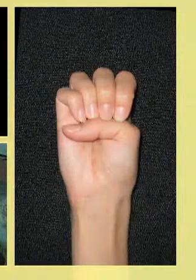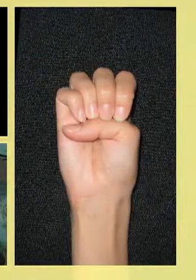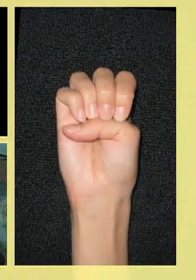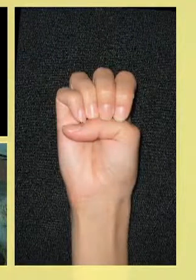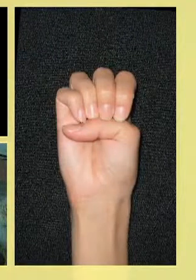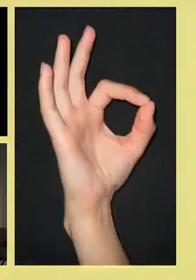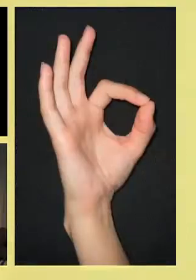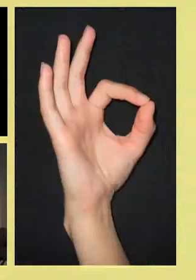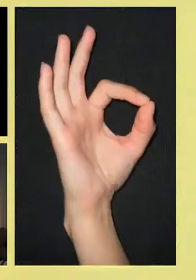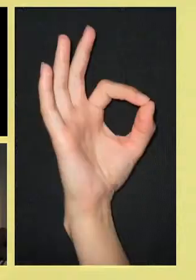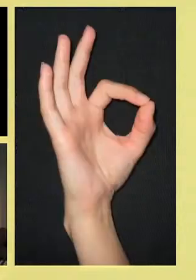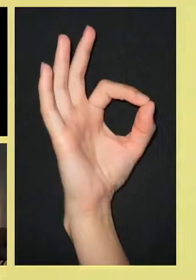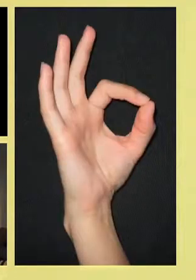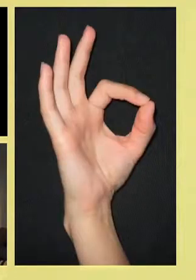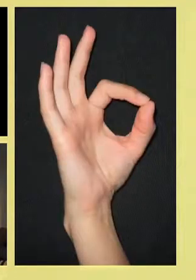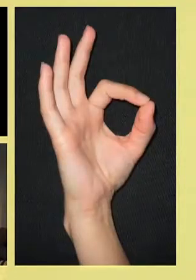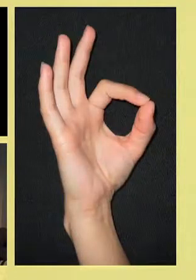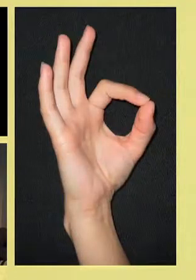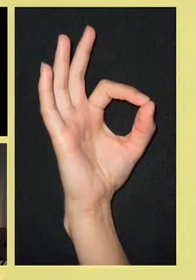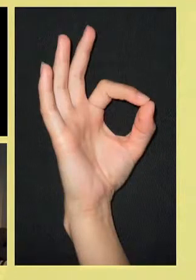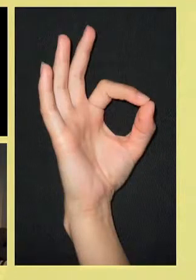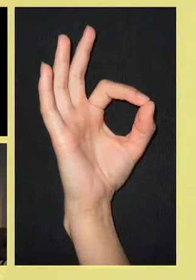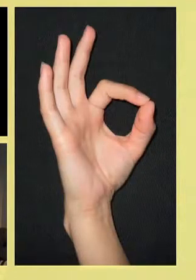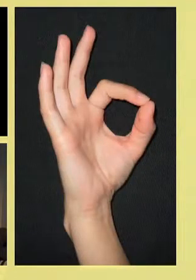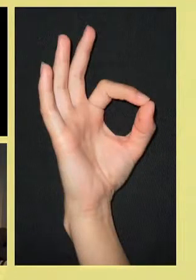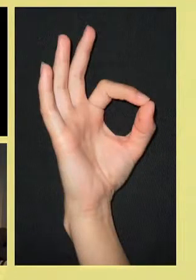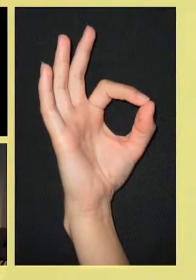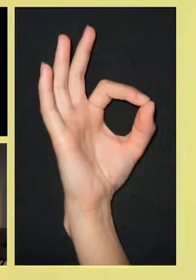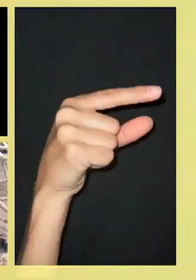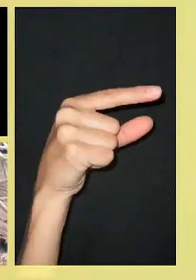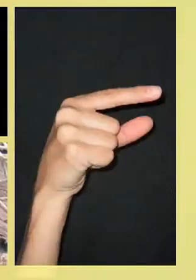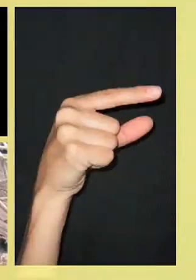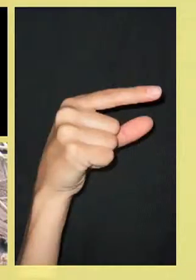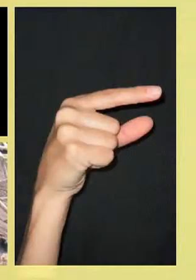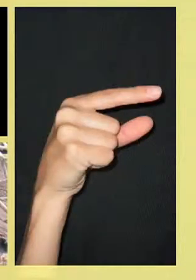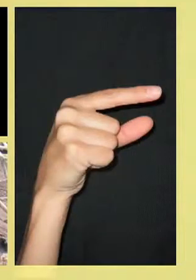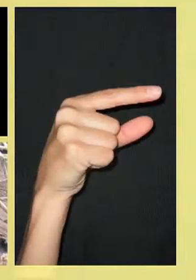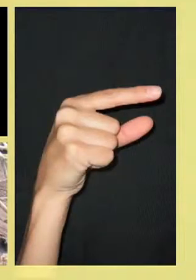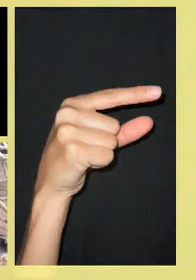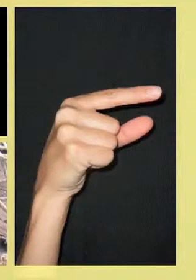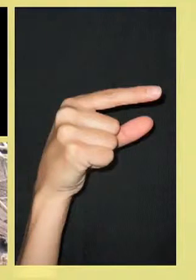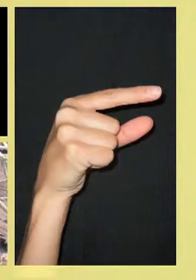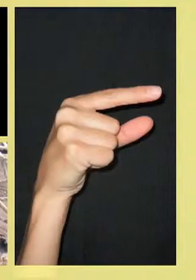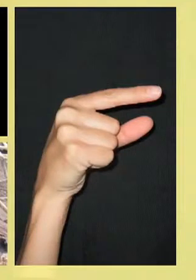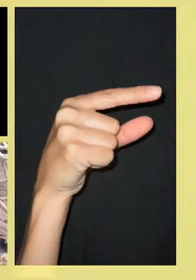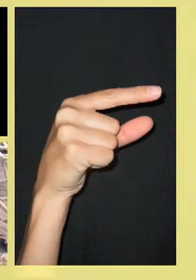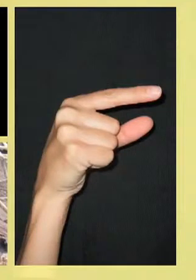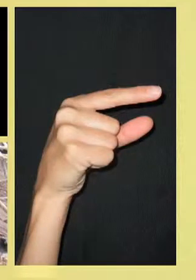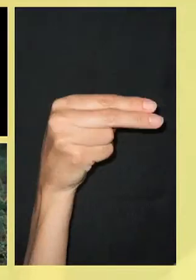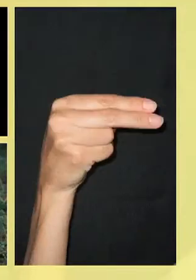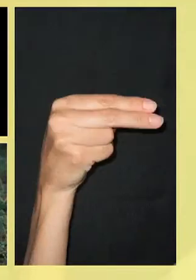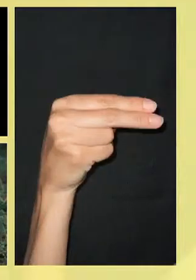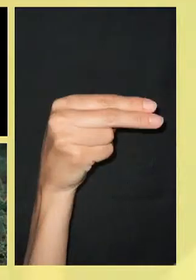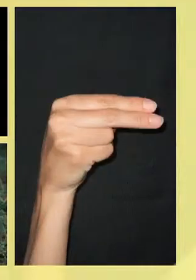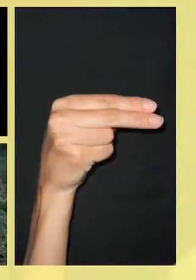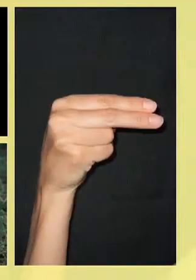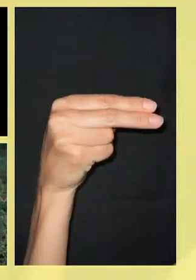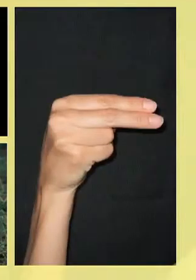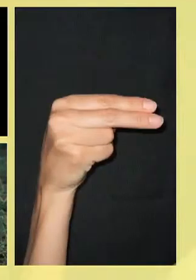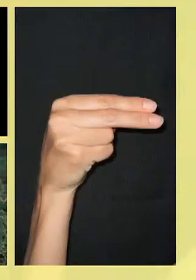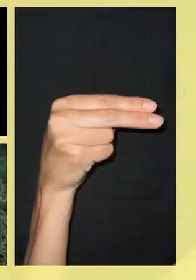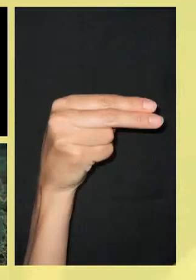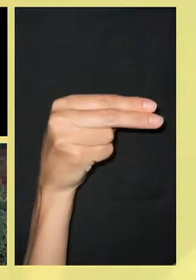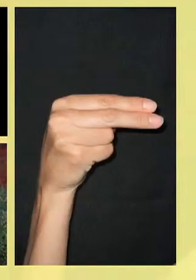elephant, F is for friend, G is for gorilla, and